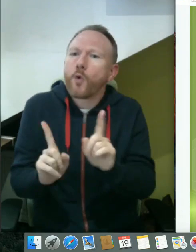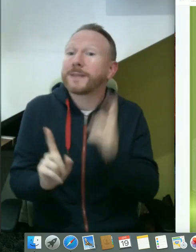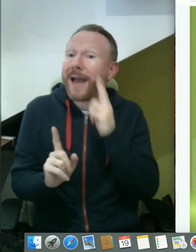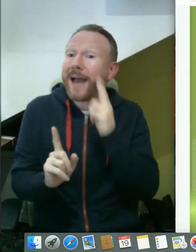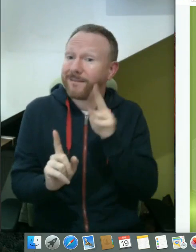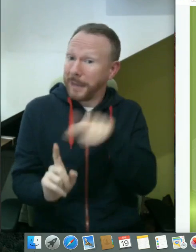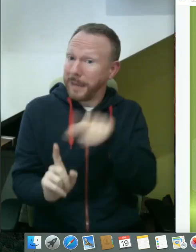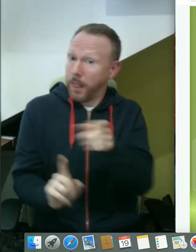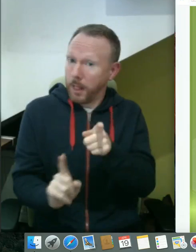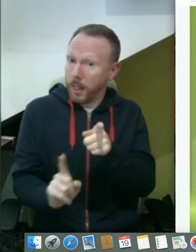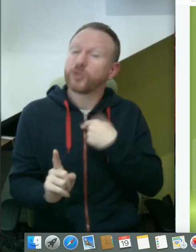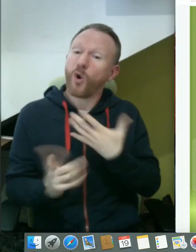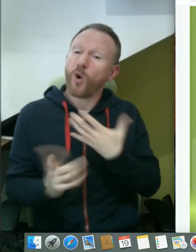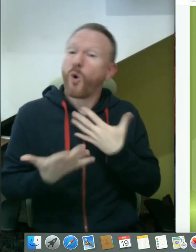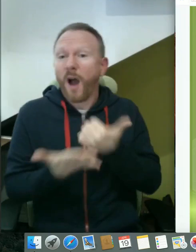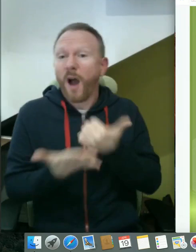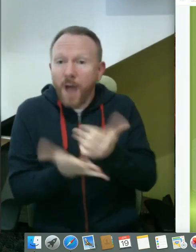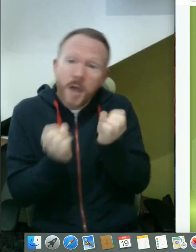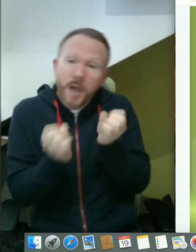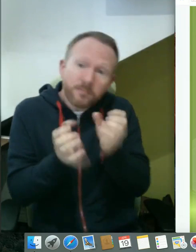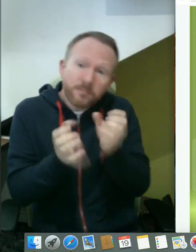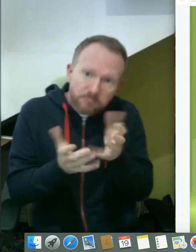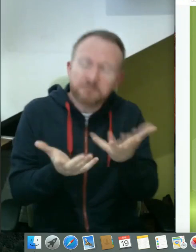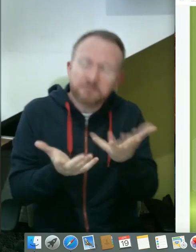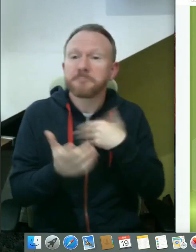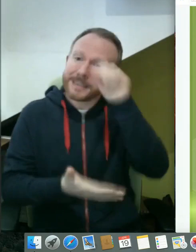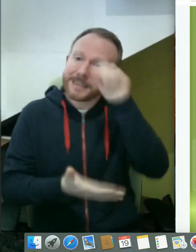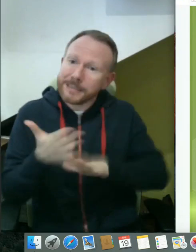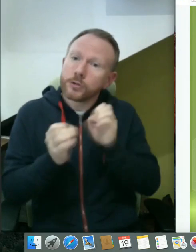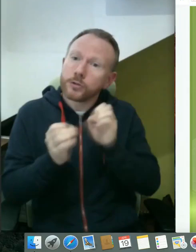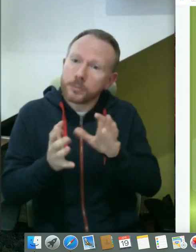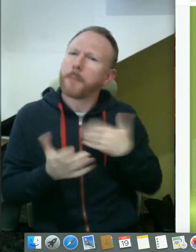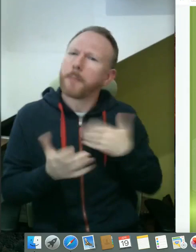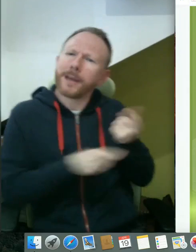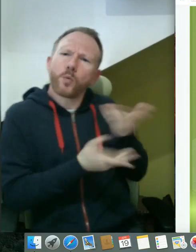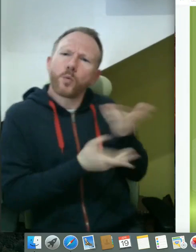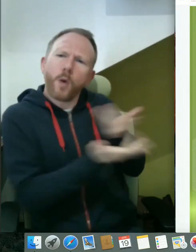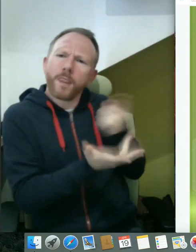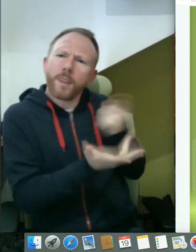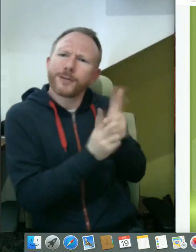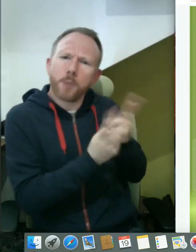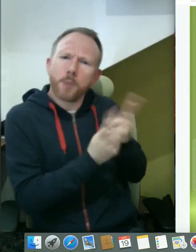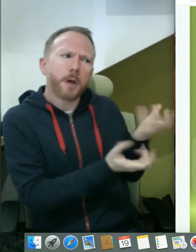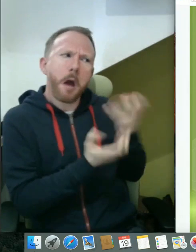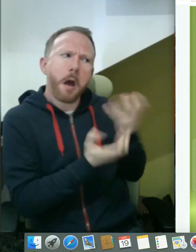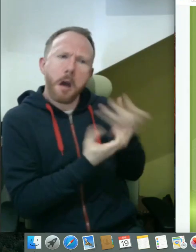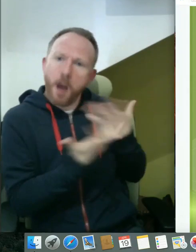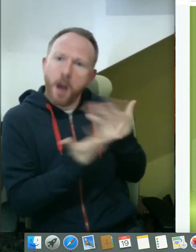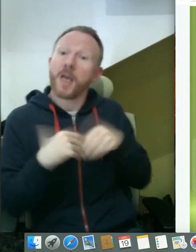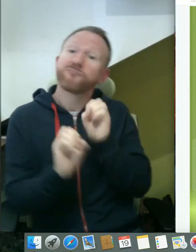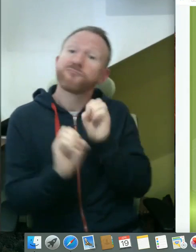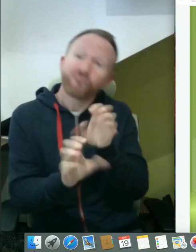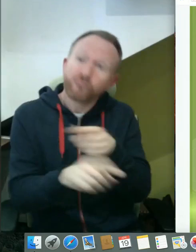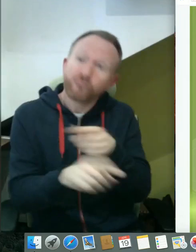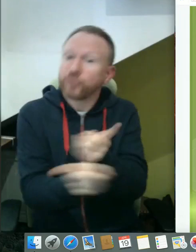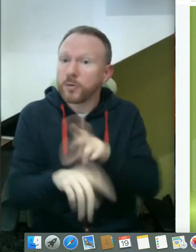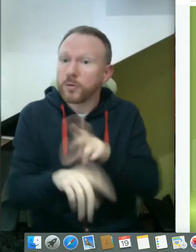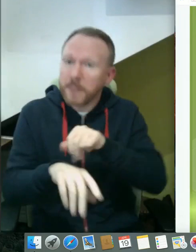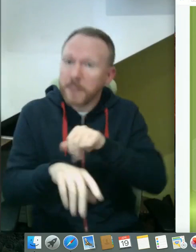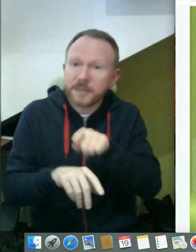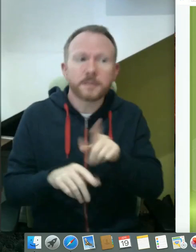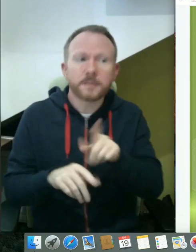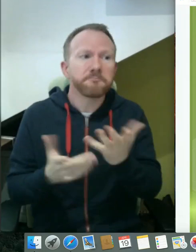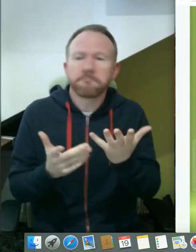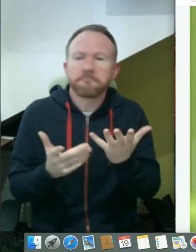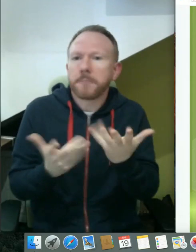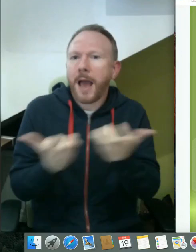own experience and based on talking to other interpreters about how the police can most